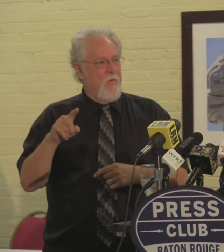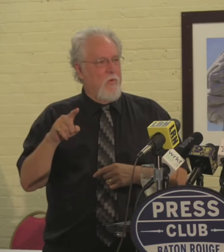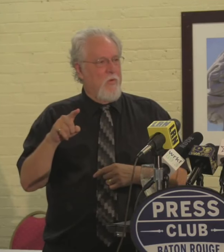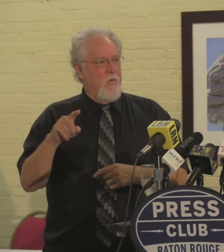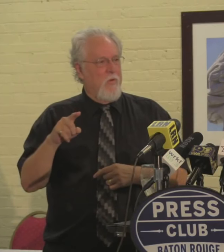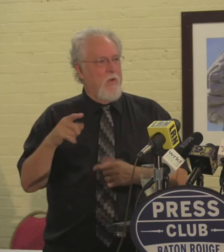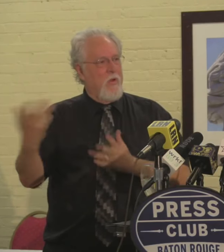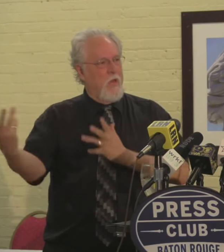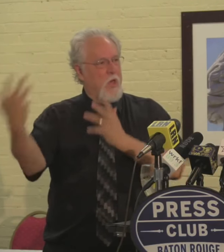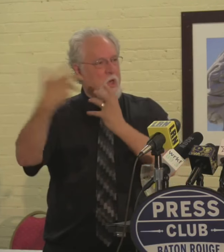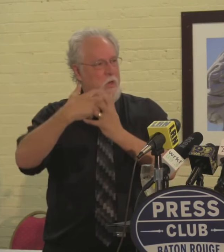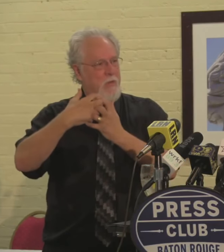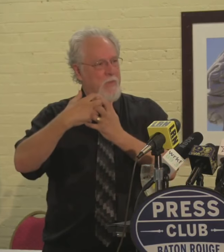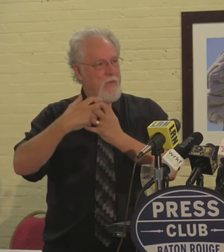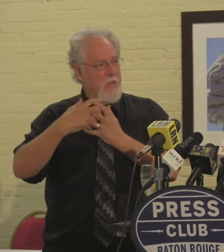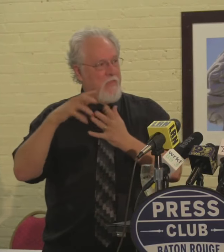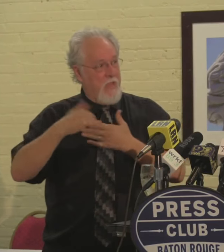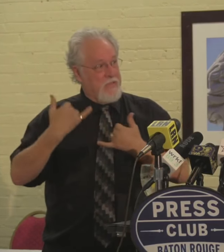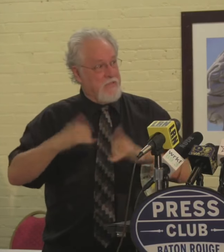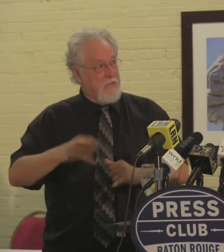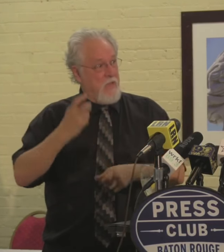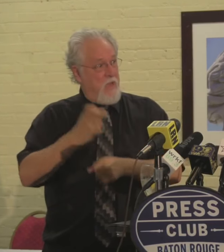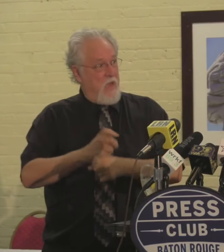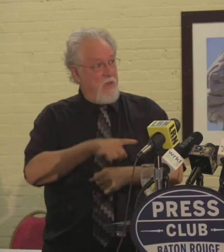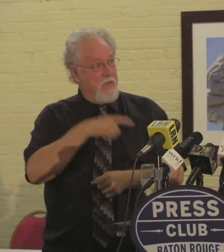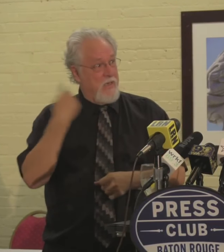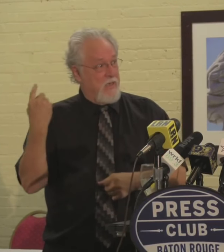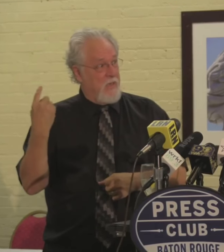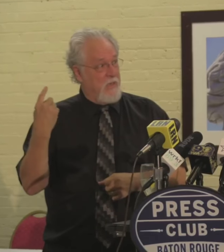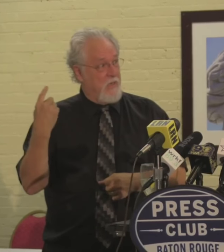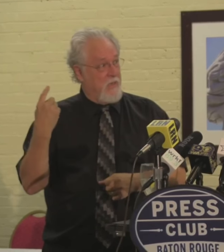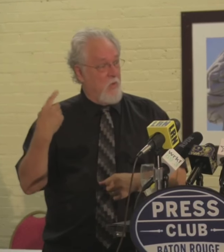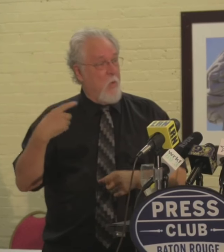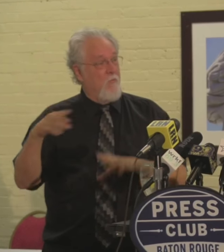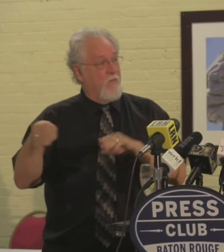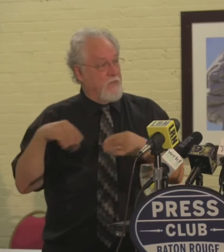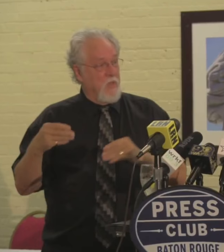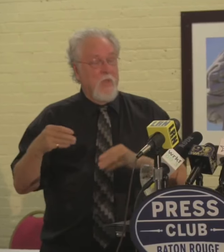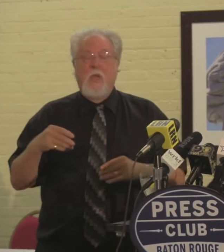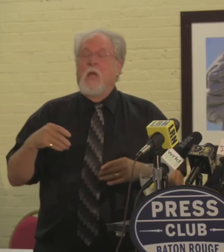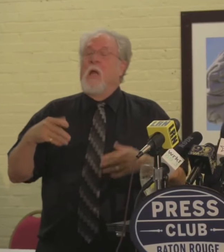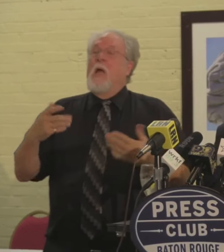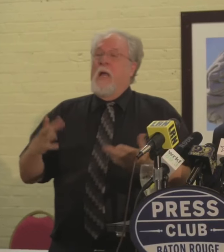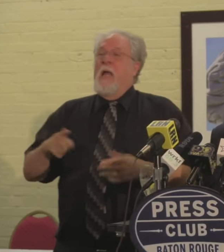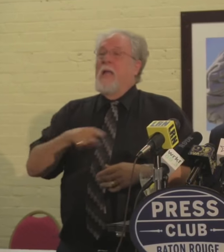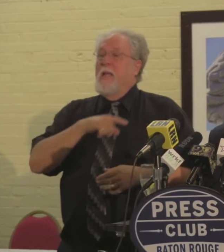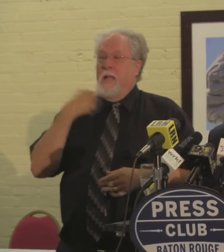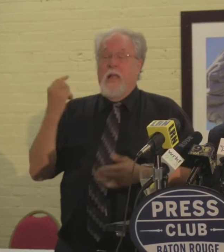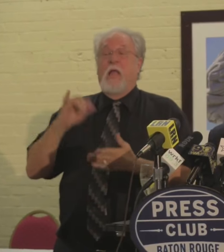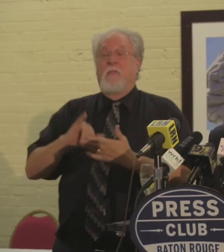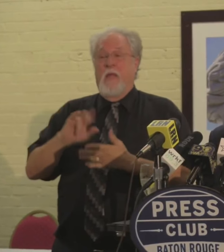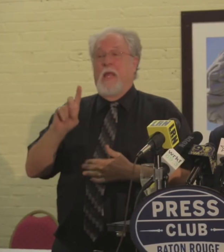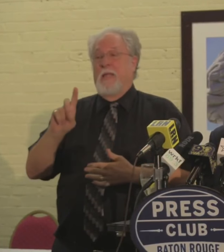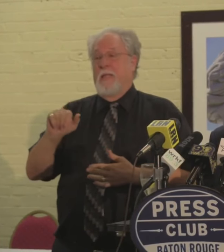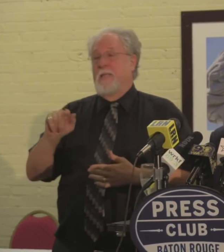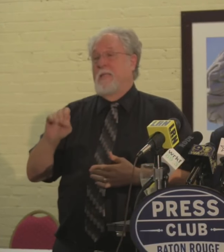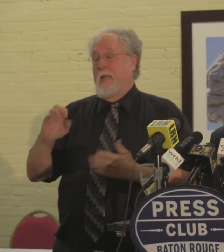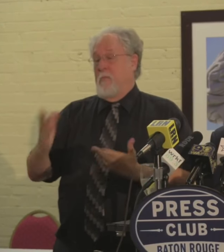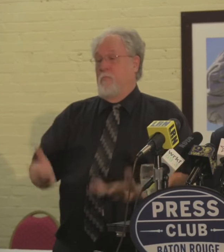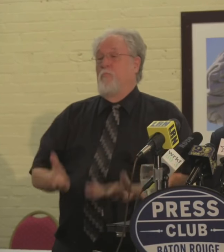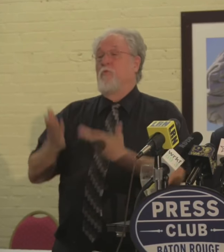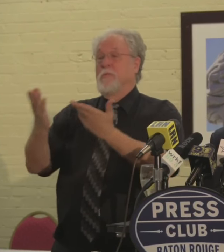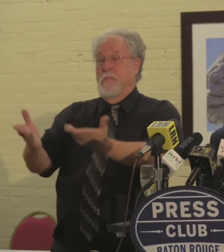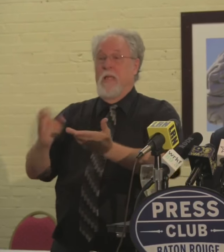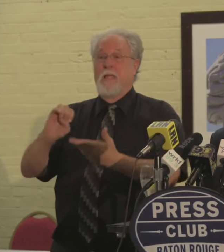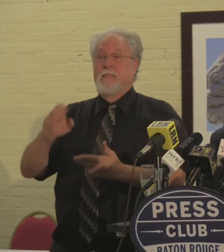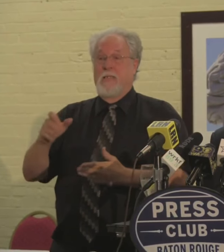that agreement in principle. Is that still a hard deadline in your mind? Or is that flexible? Well, it's a deadline. That's the day we present the executive budget